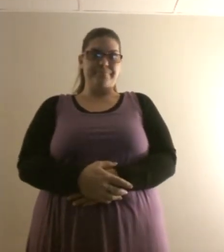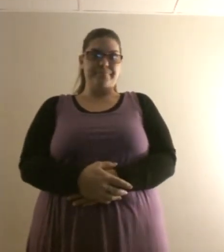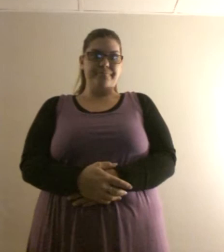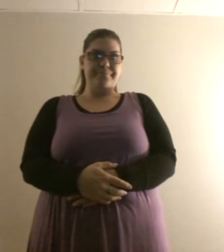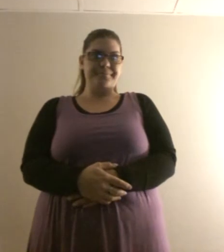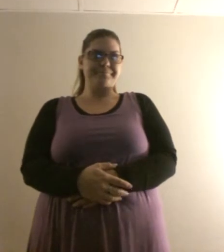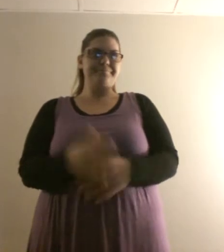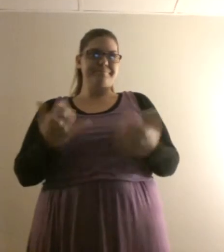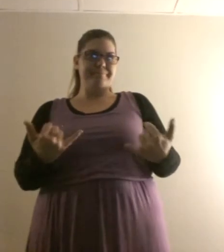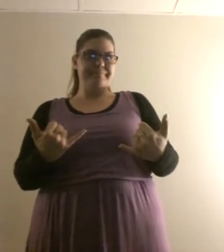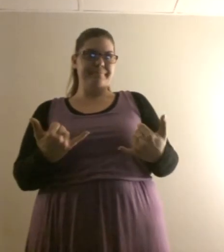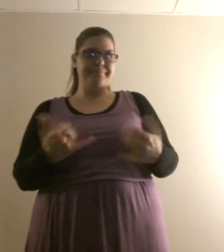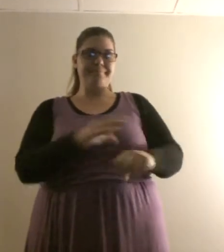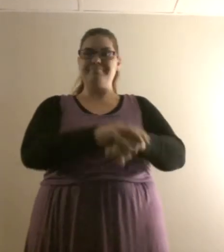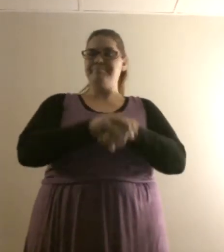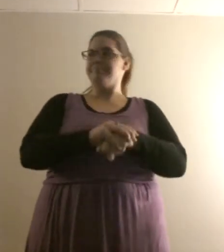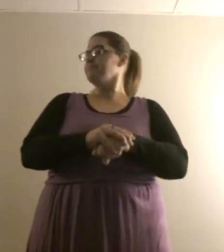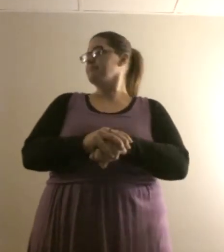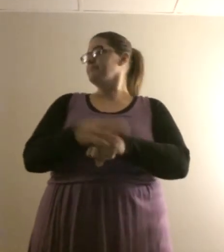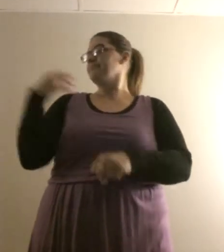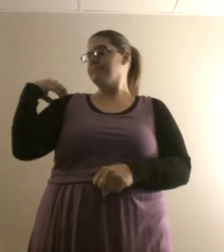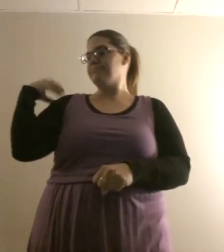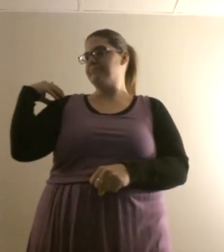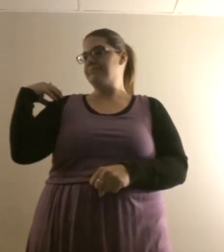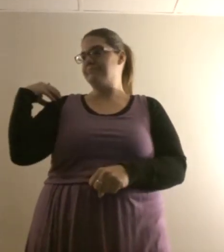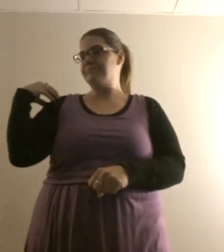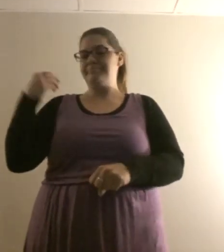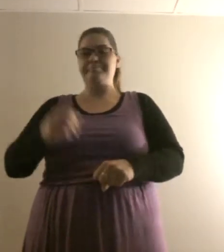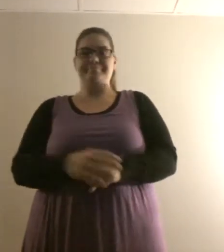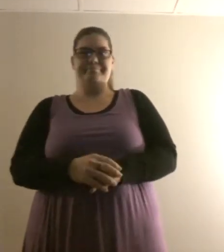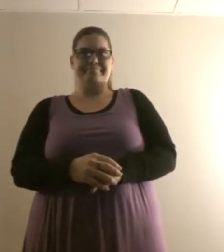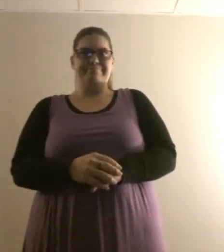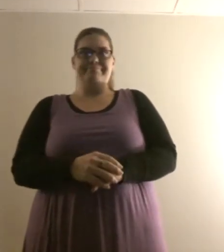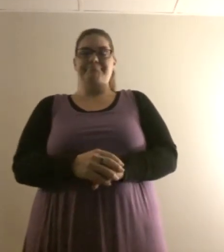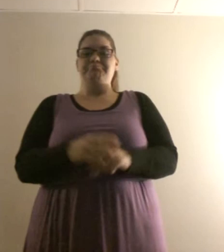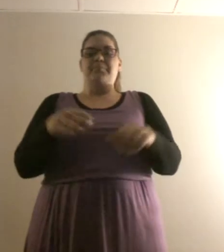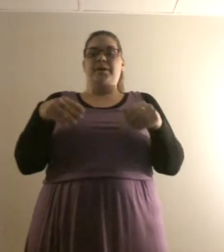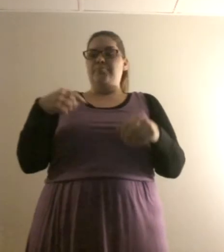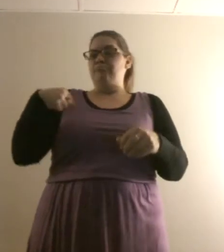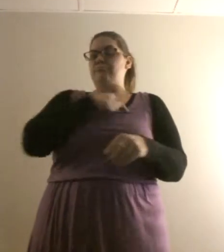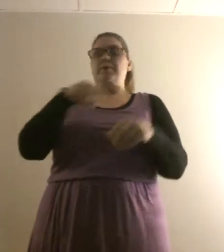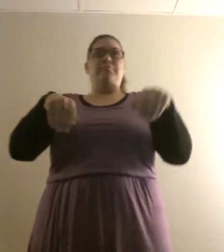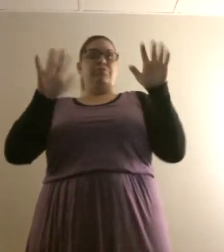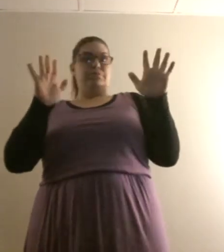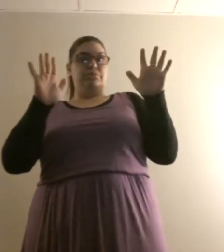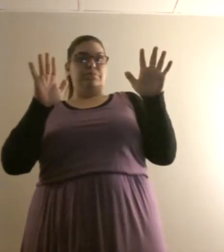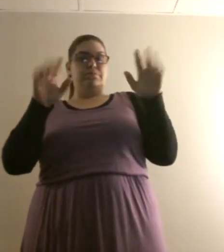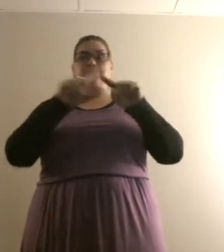Now, the British general who's in charge of Boston says, okay, we surrender, but if you don't